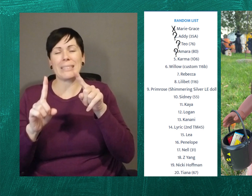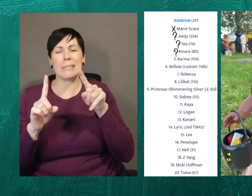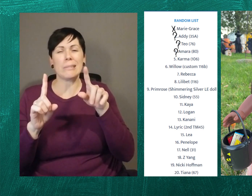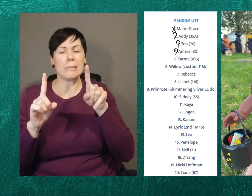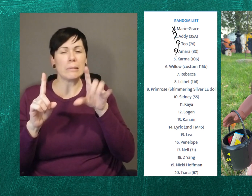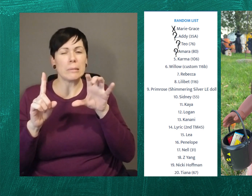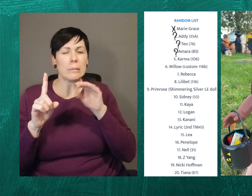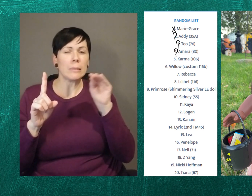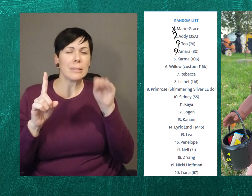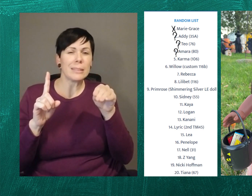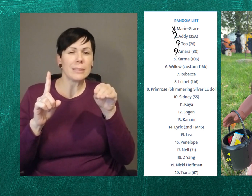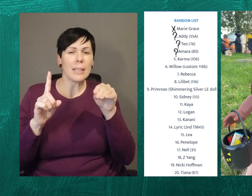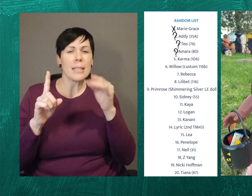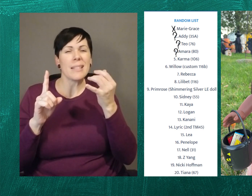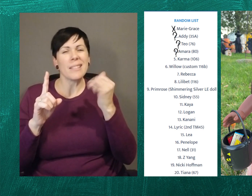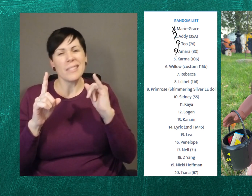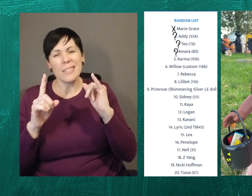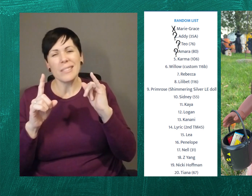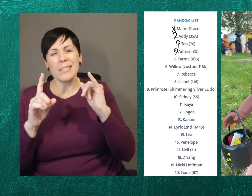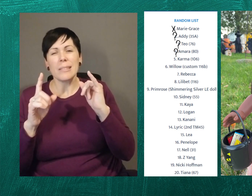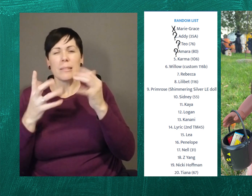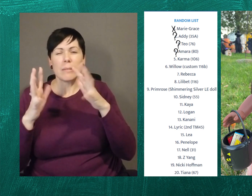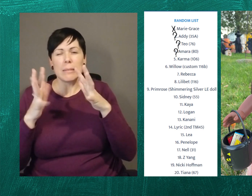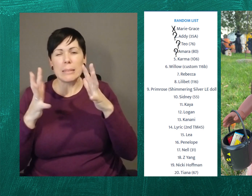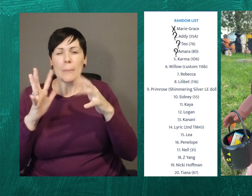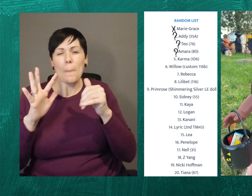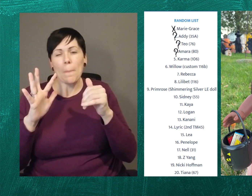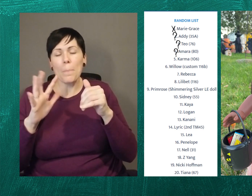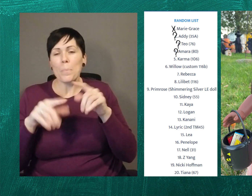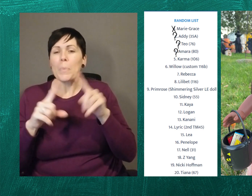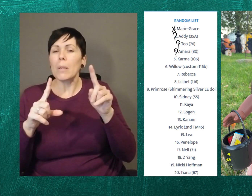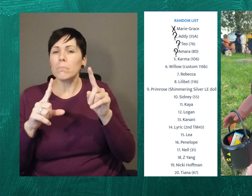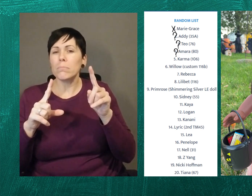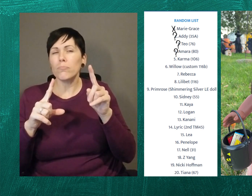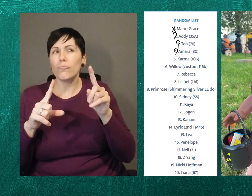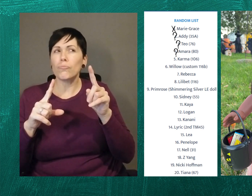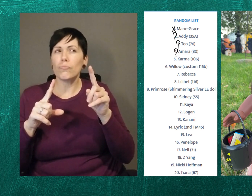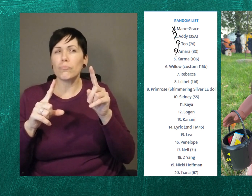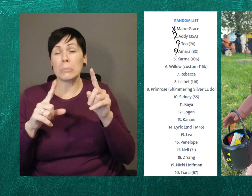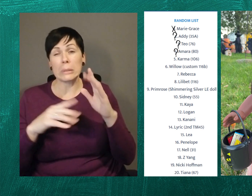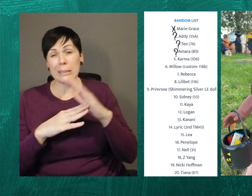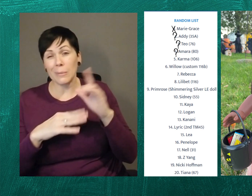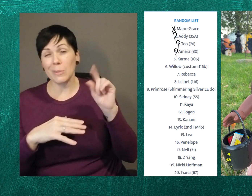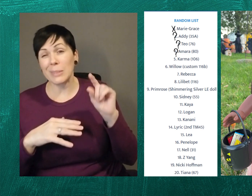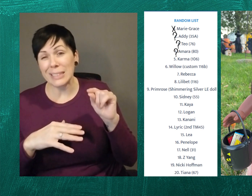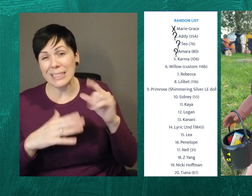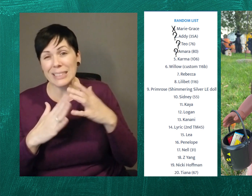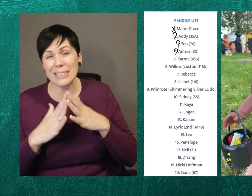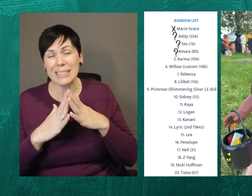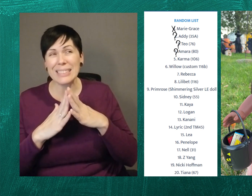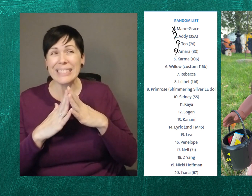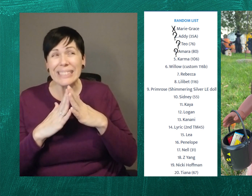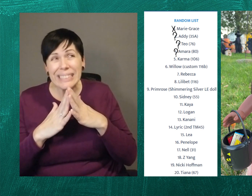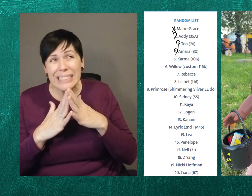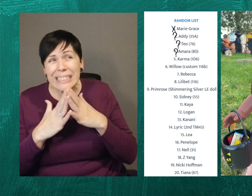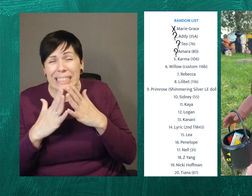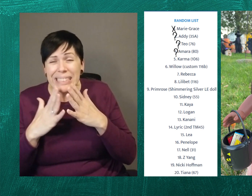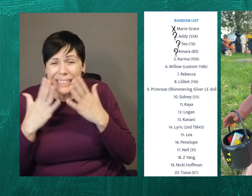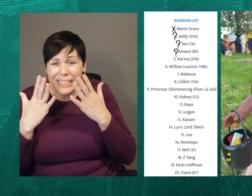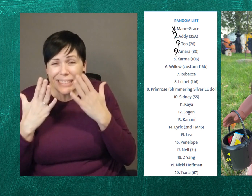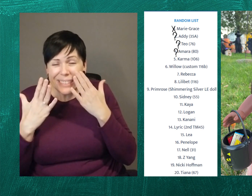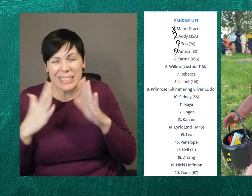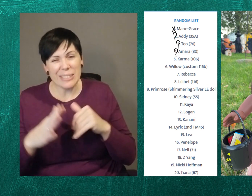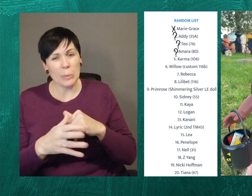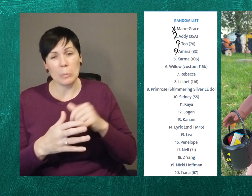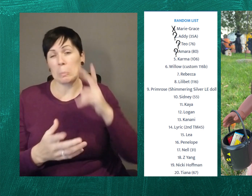100% sold on her eyes, but I do like them now. So she's up there. Would she make the top 20? I guess we'll see when I have to actually